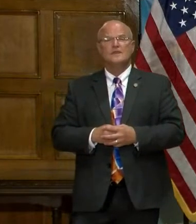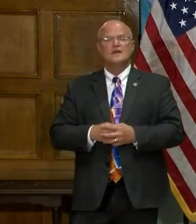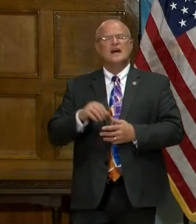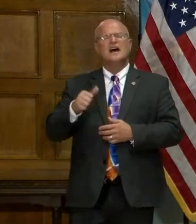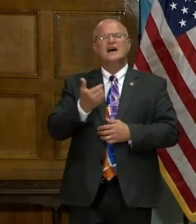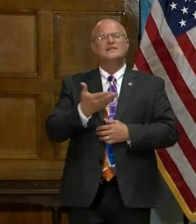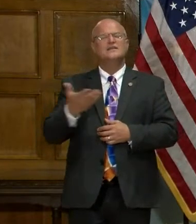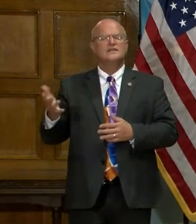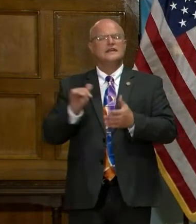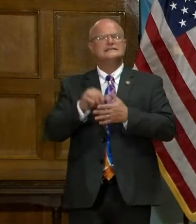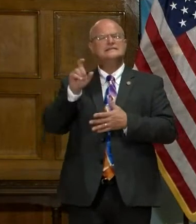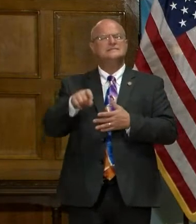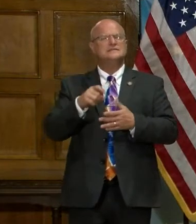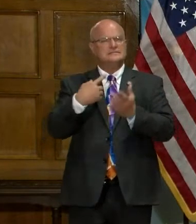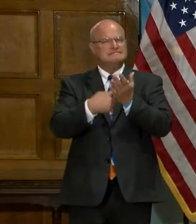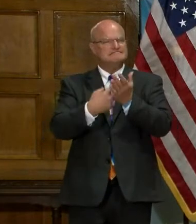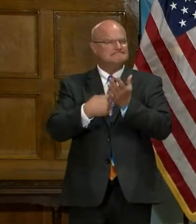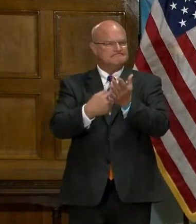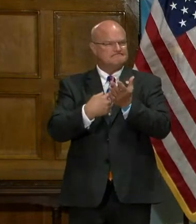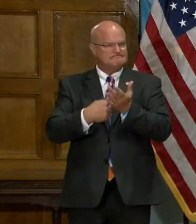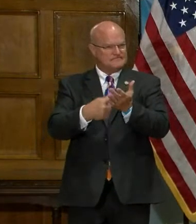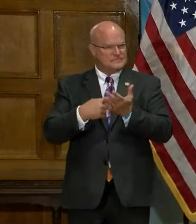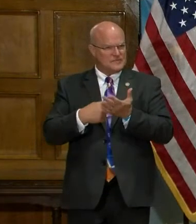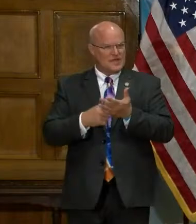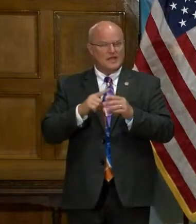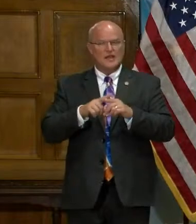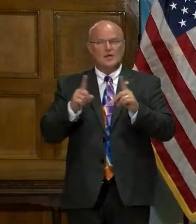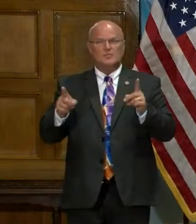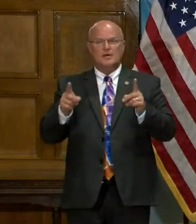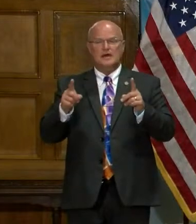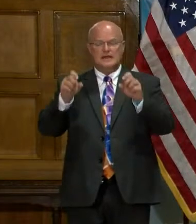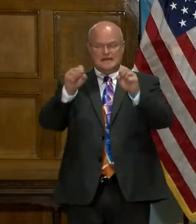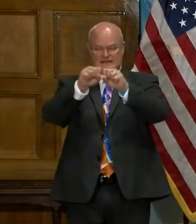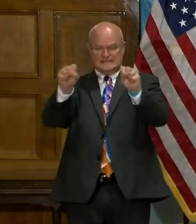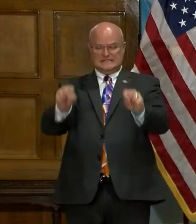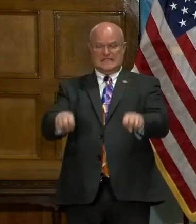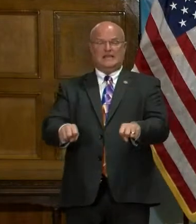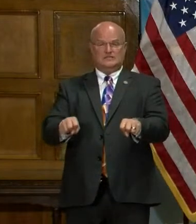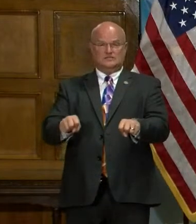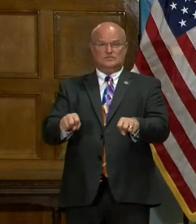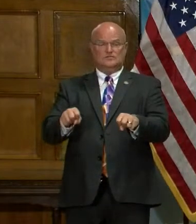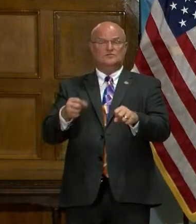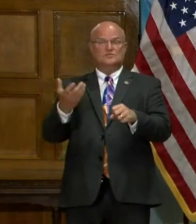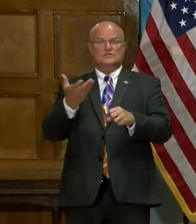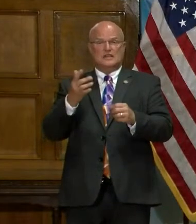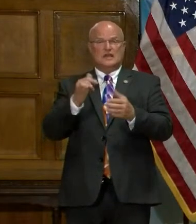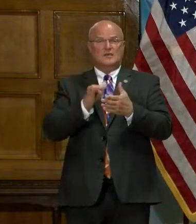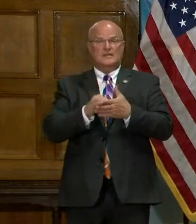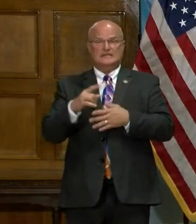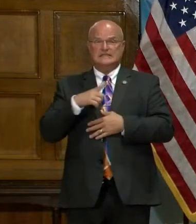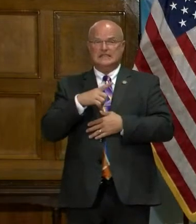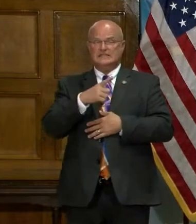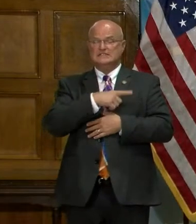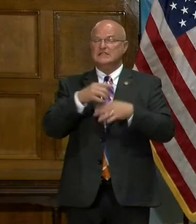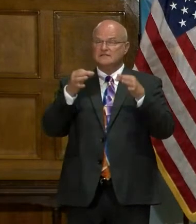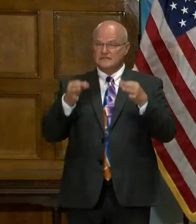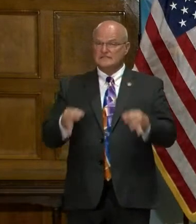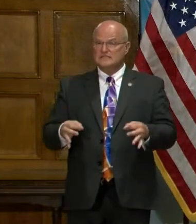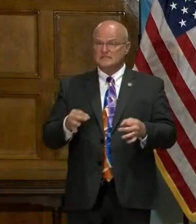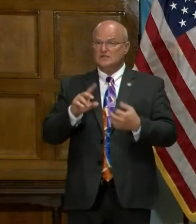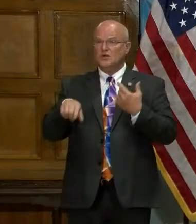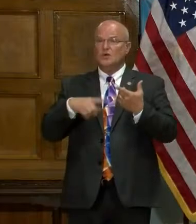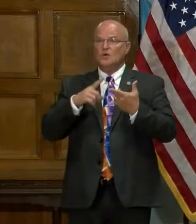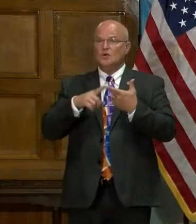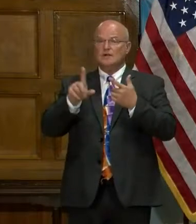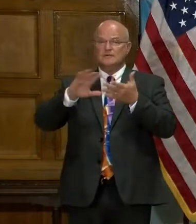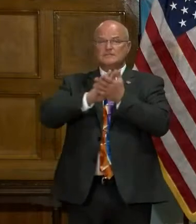There's other things that have to be debated, but the monuments are something that is a legislative decision when it